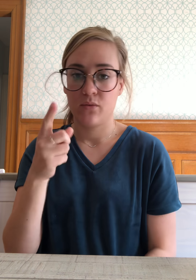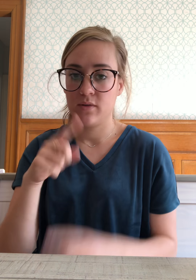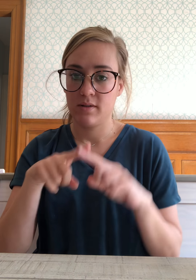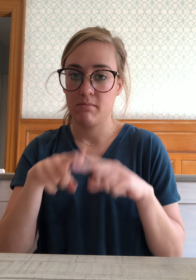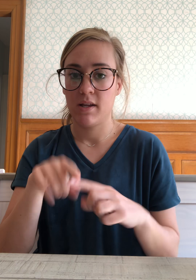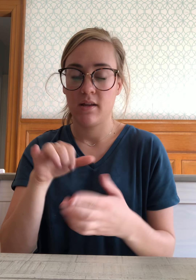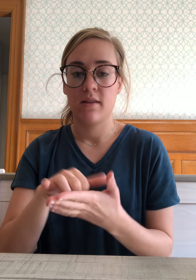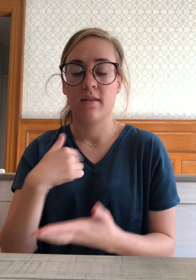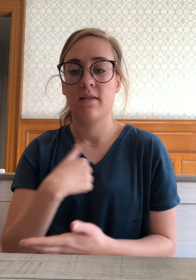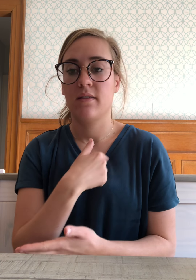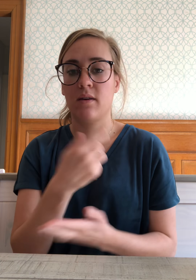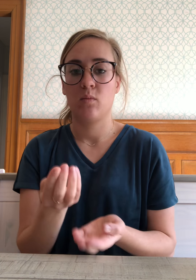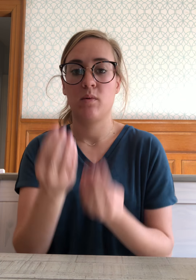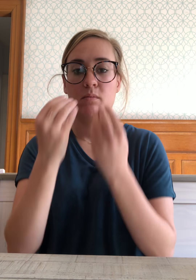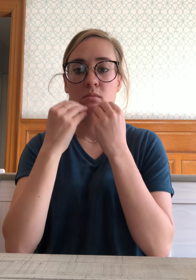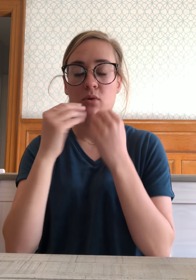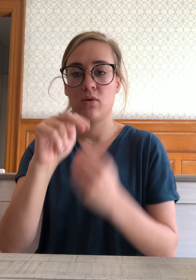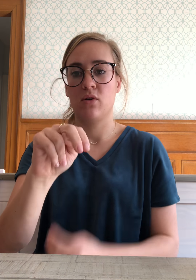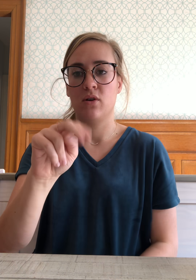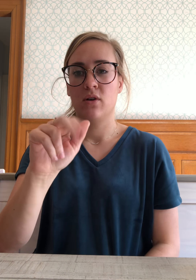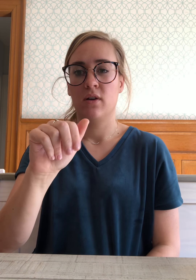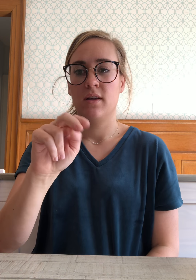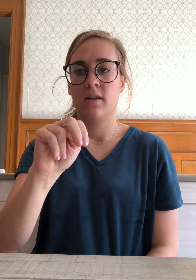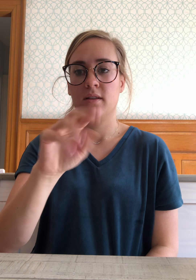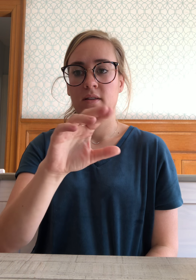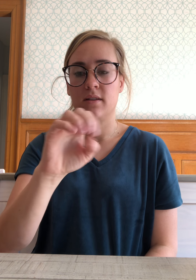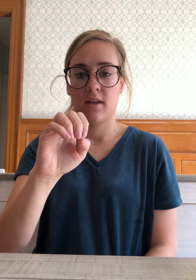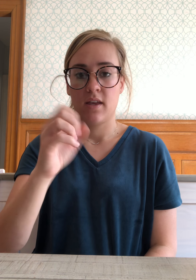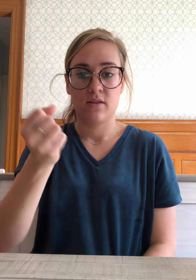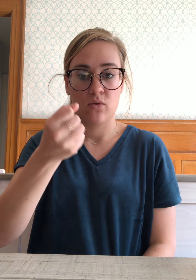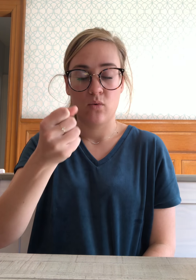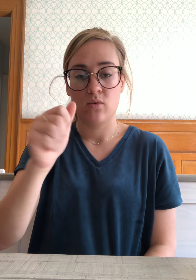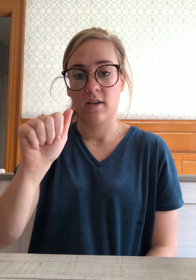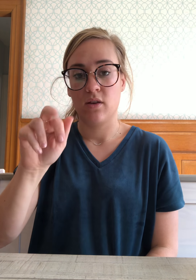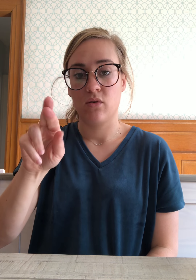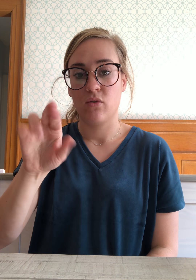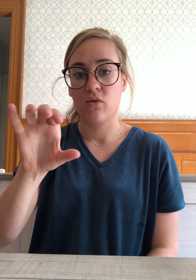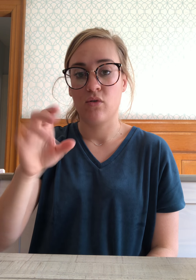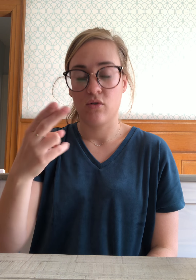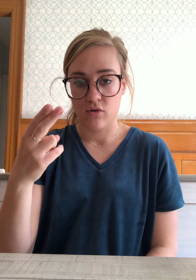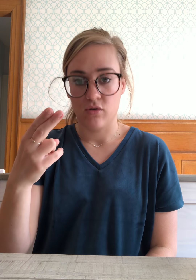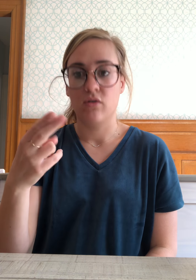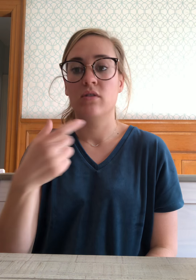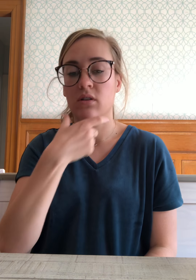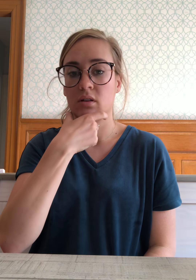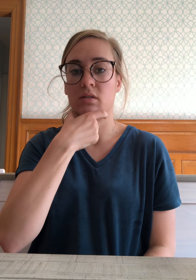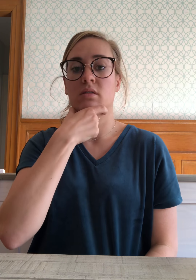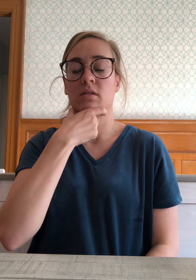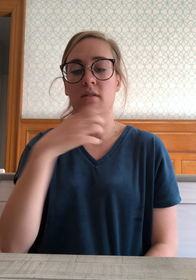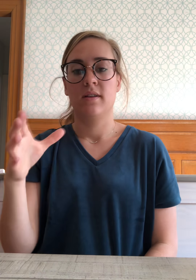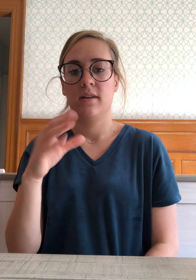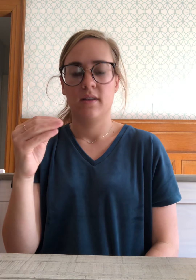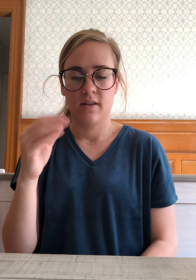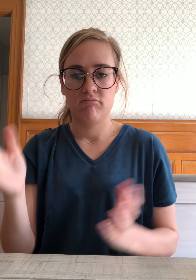Nance holding arch to hold posterior teeth back and promote anterior alignment and reduction of